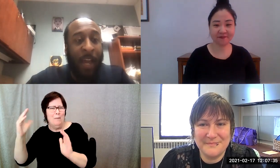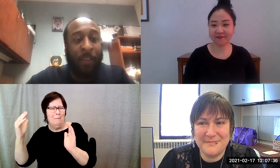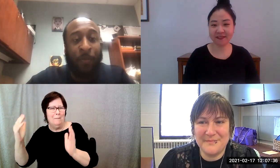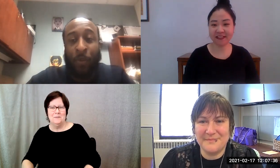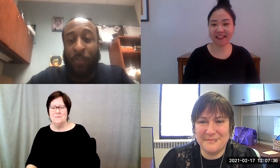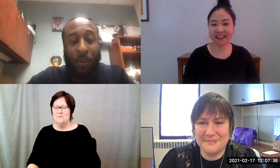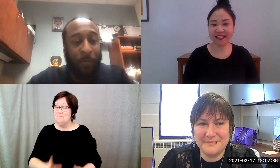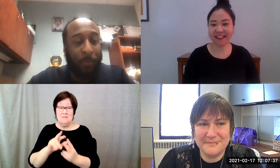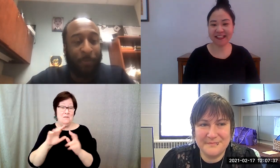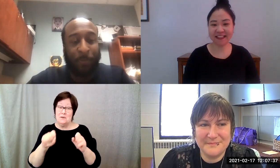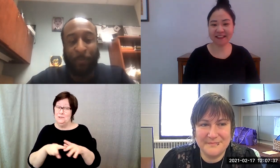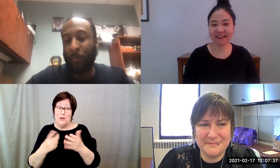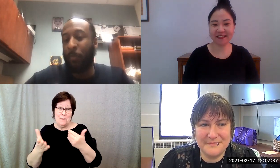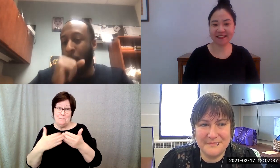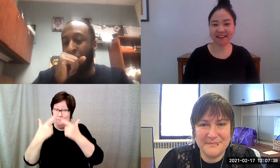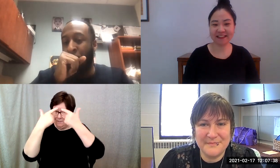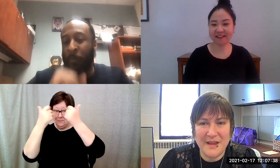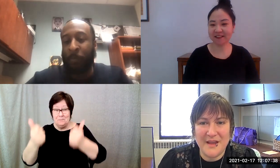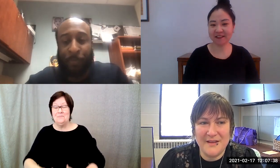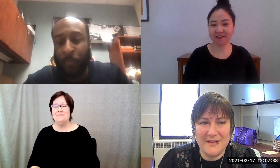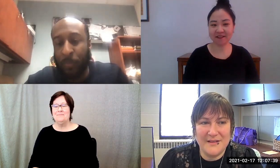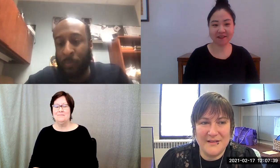And either of you can start.